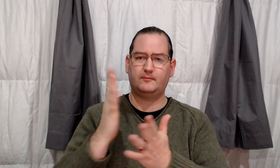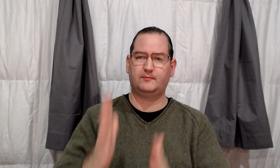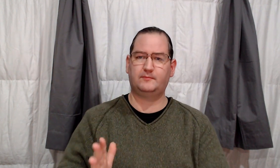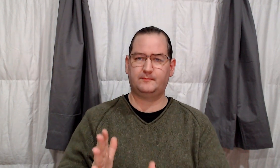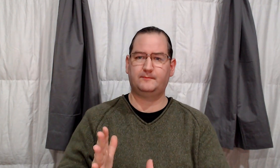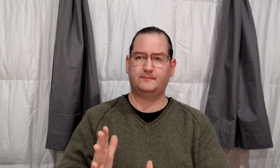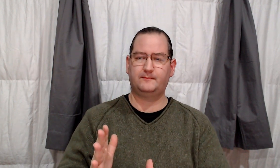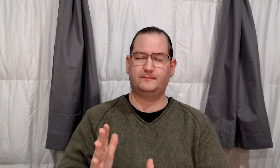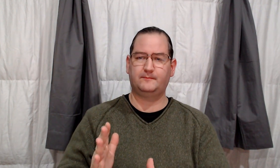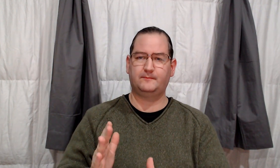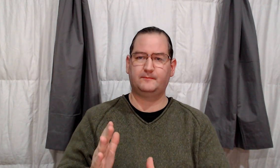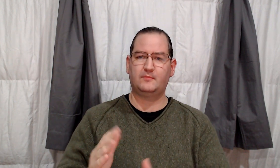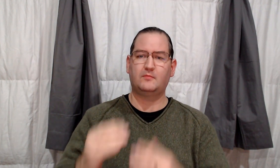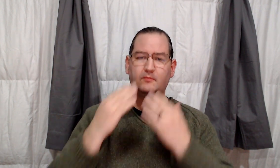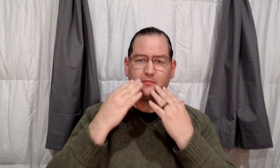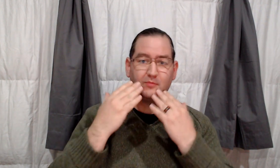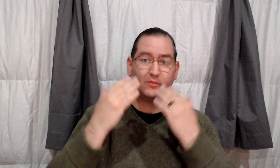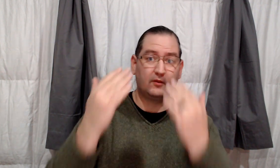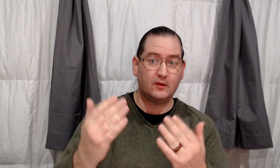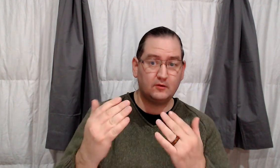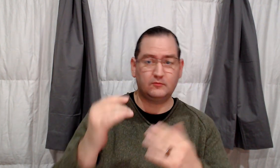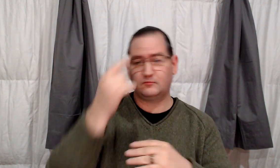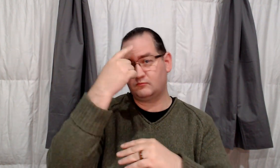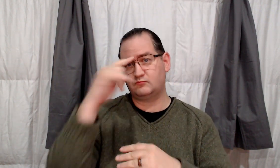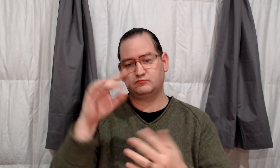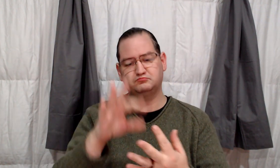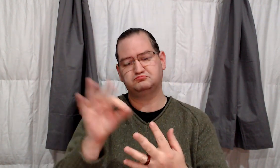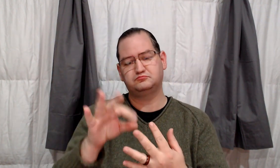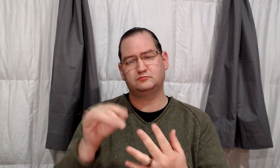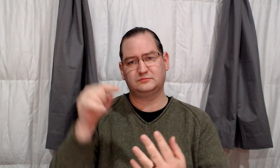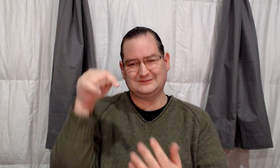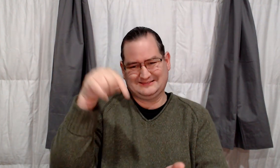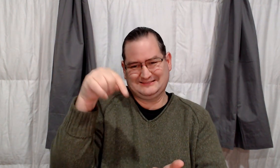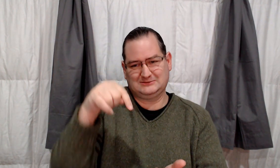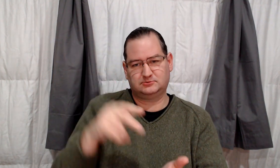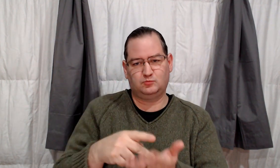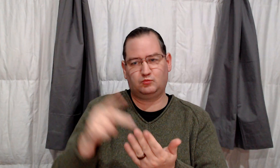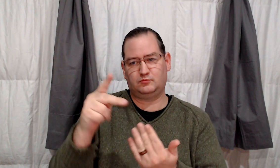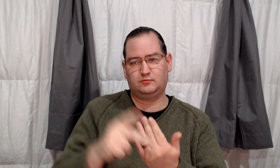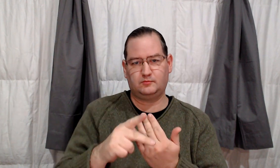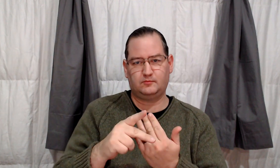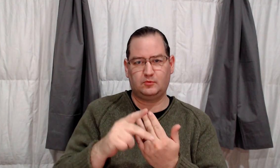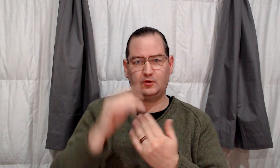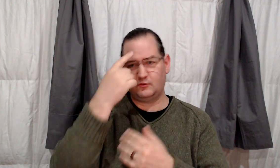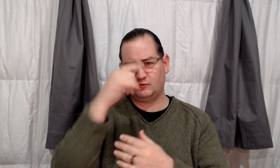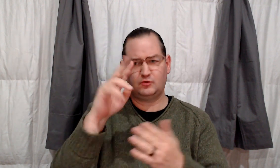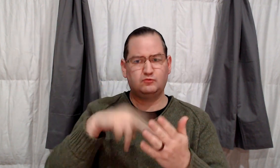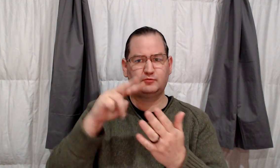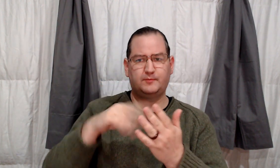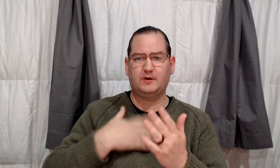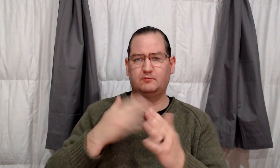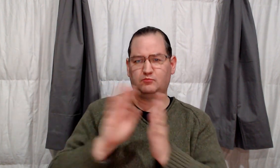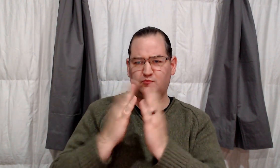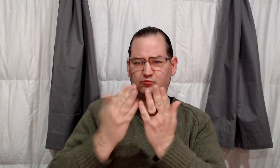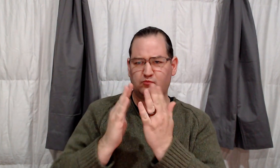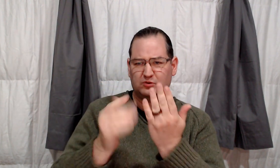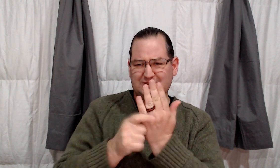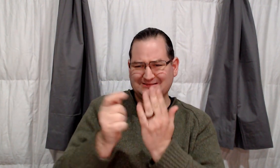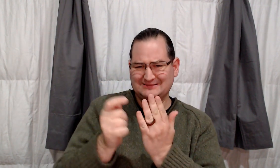Thank you for choosing this program, for reading my booklet, and for taking the time out